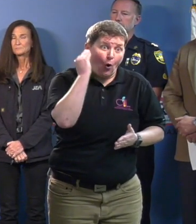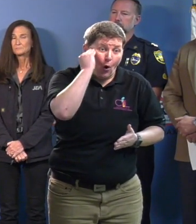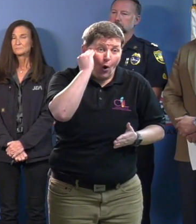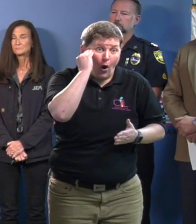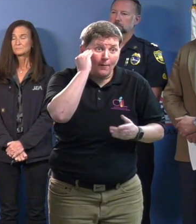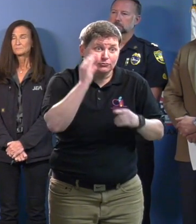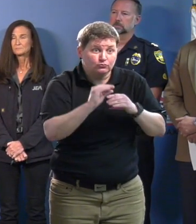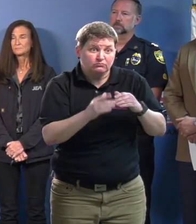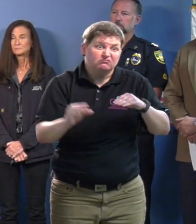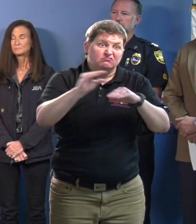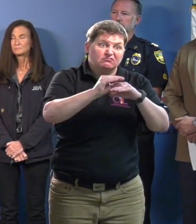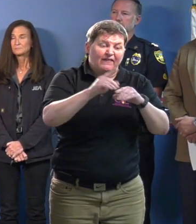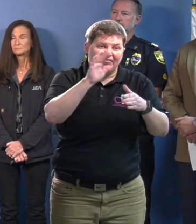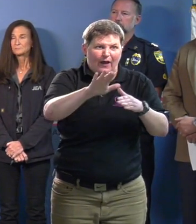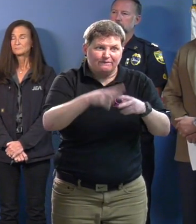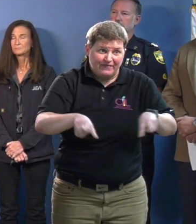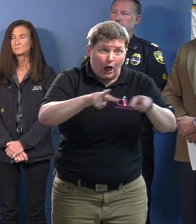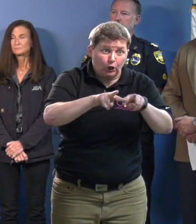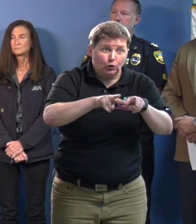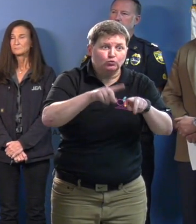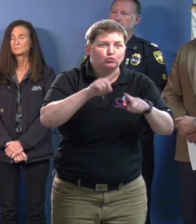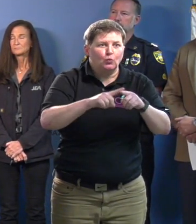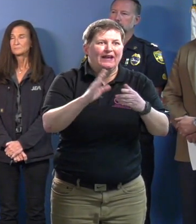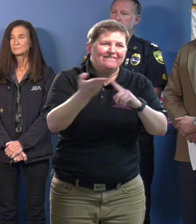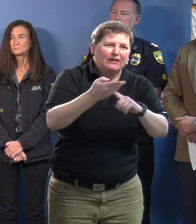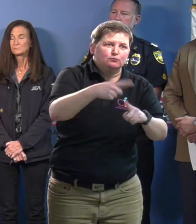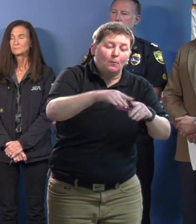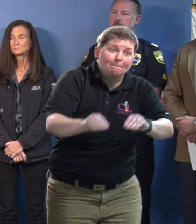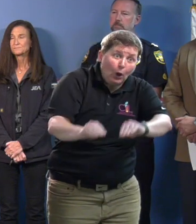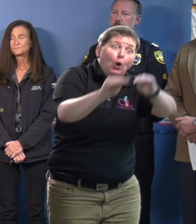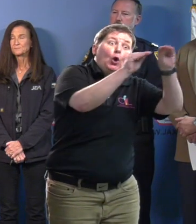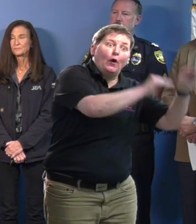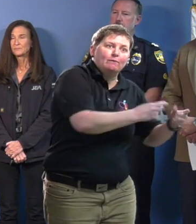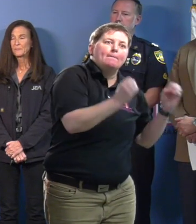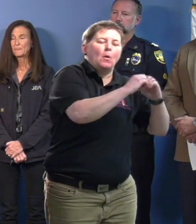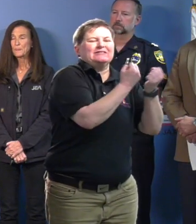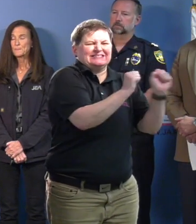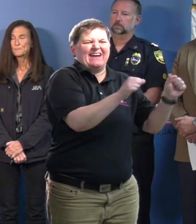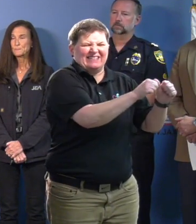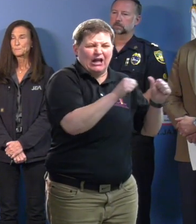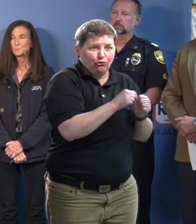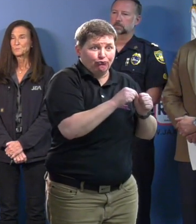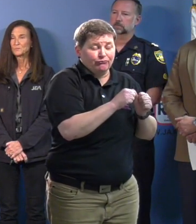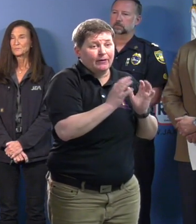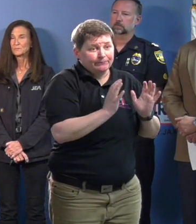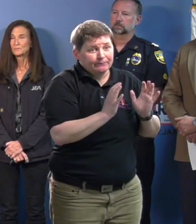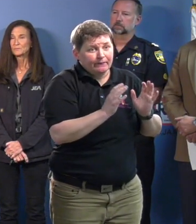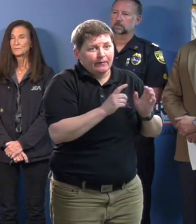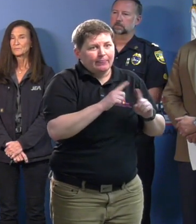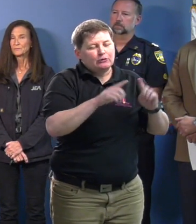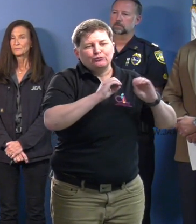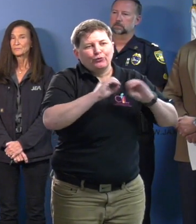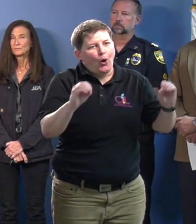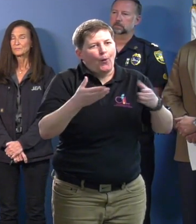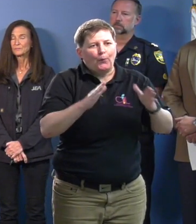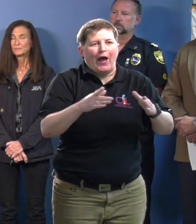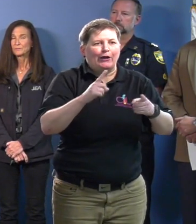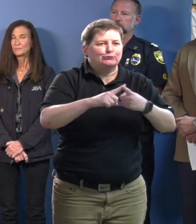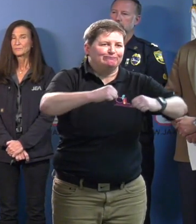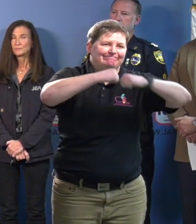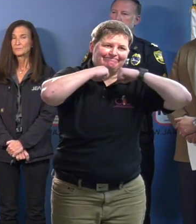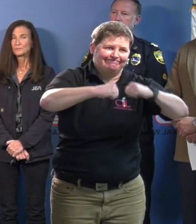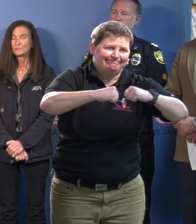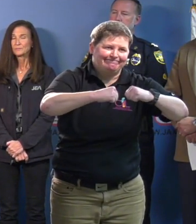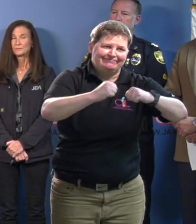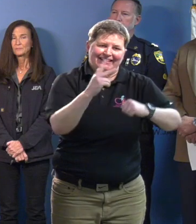to get them to move to a place that was safe. There is not a way to protect Ken Knight Drive.